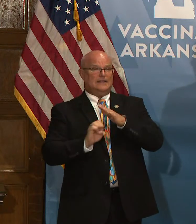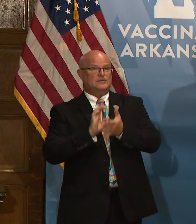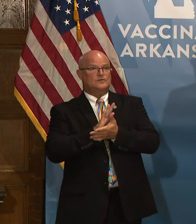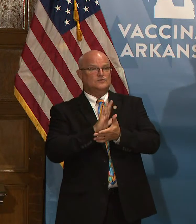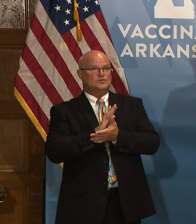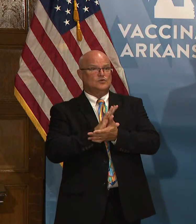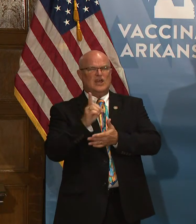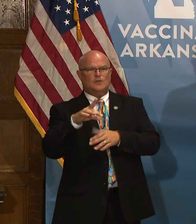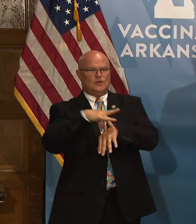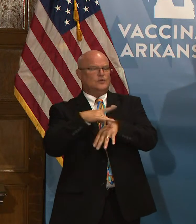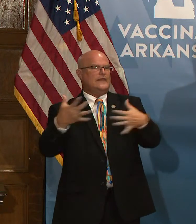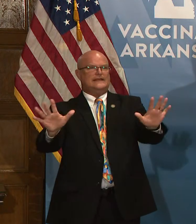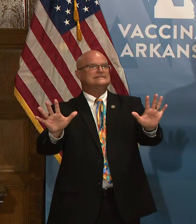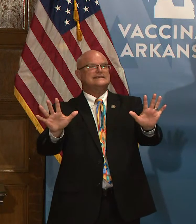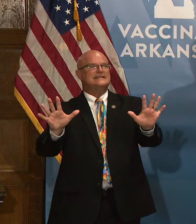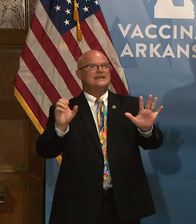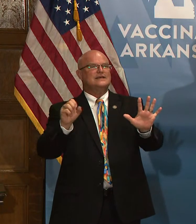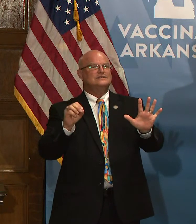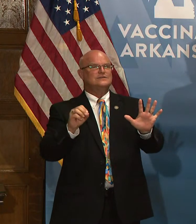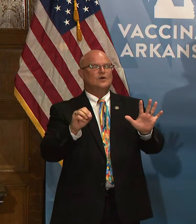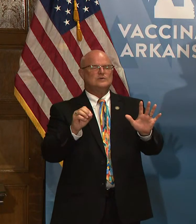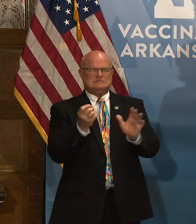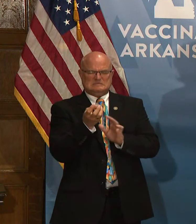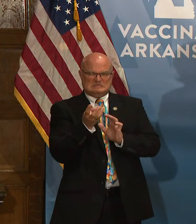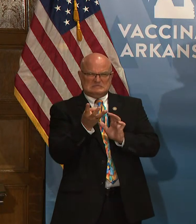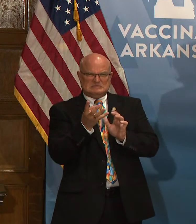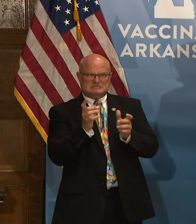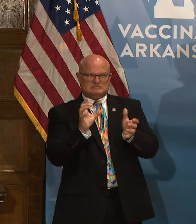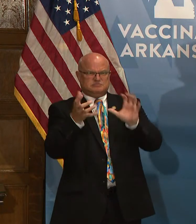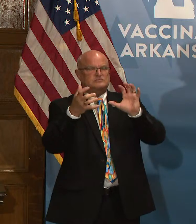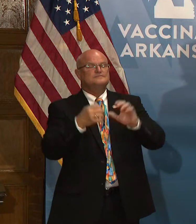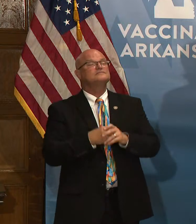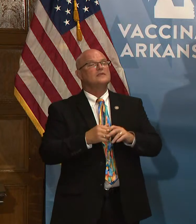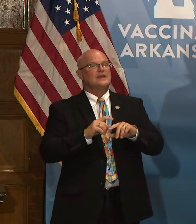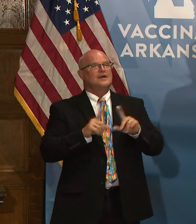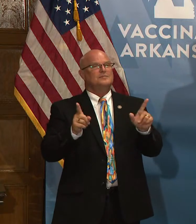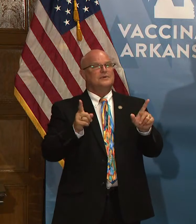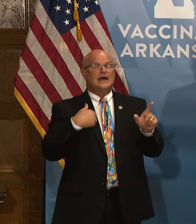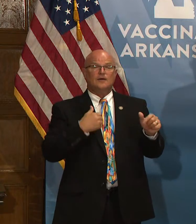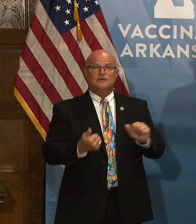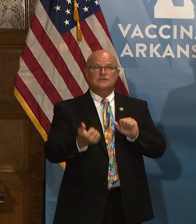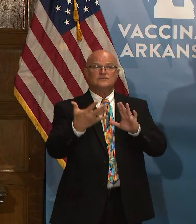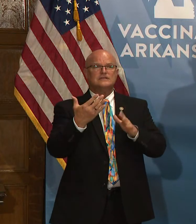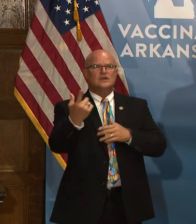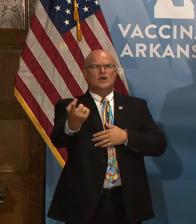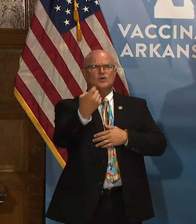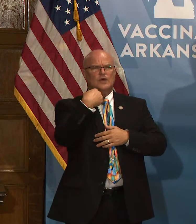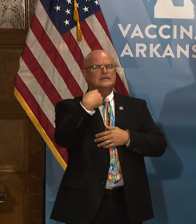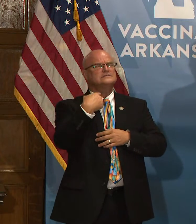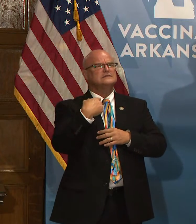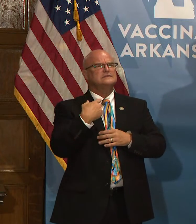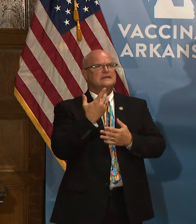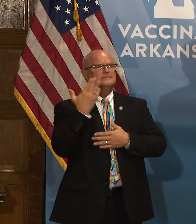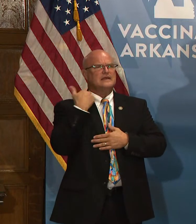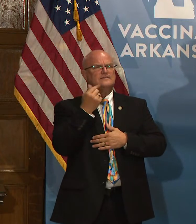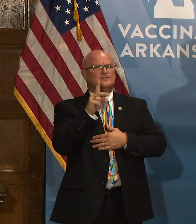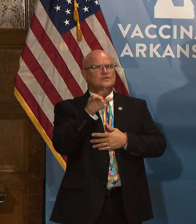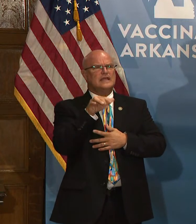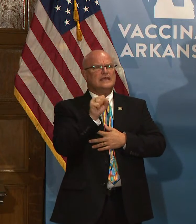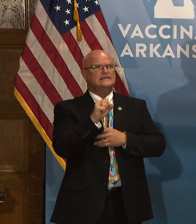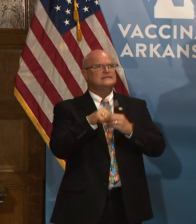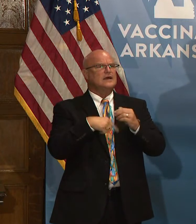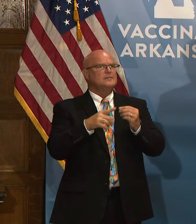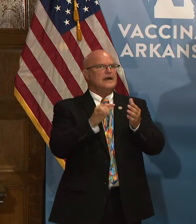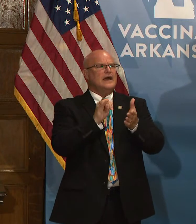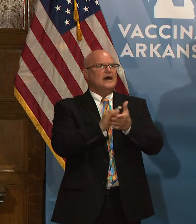in one elementary school. So minimal disruption there. I do want to address a question that has arisen in the last few days